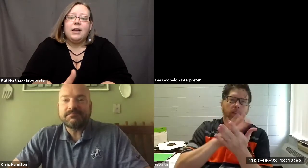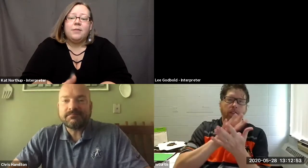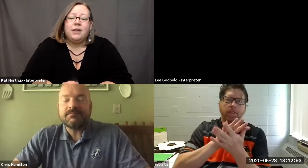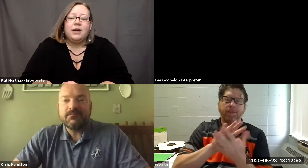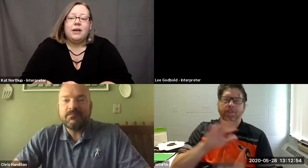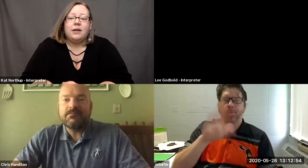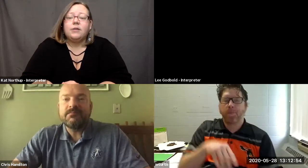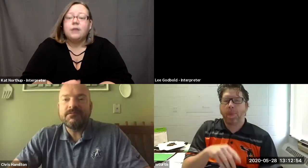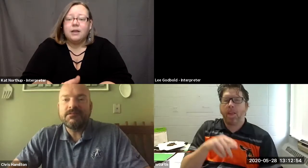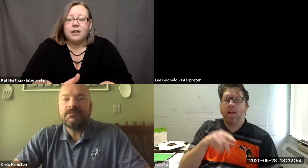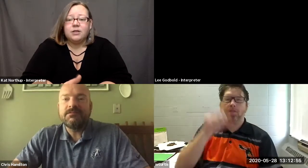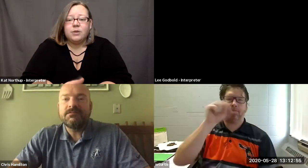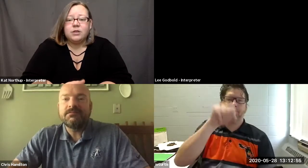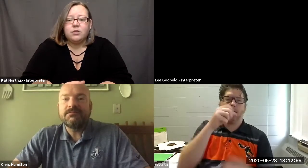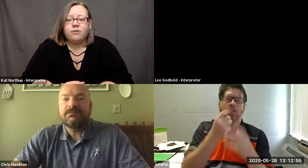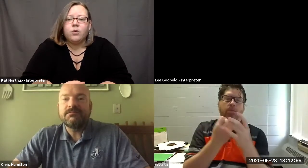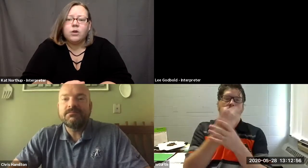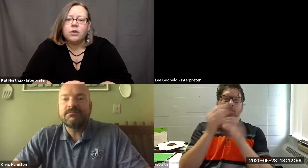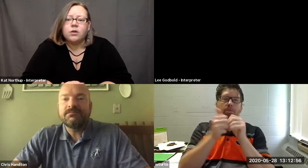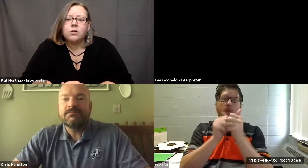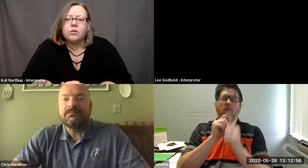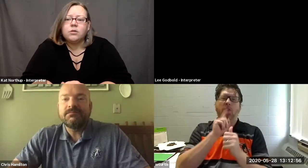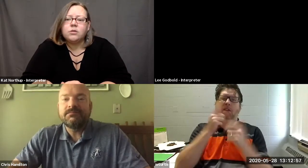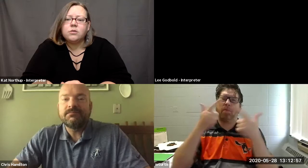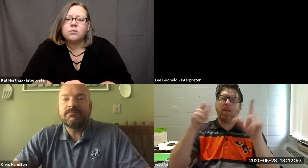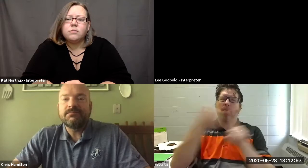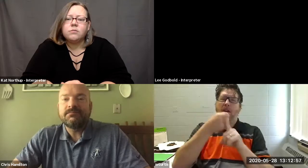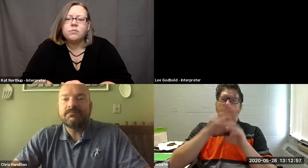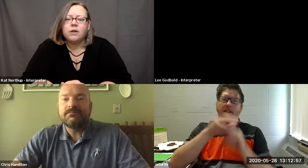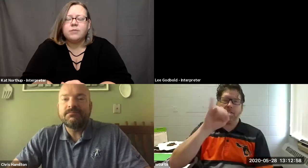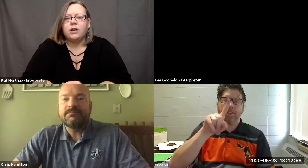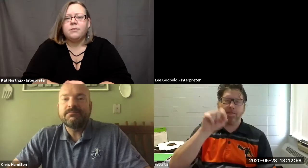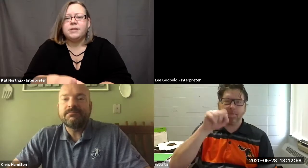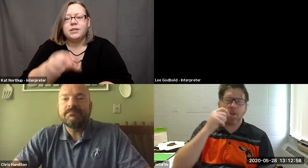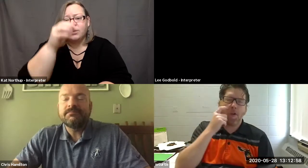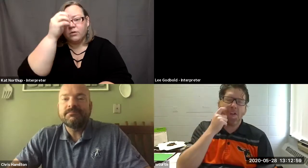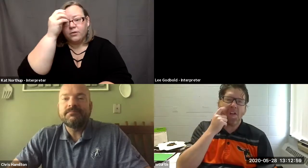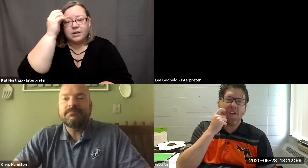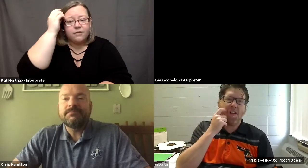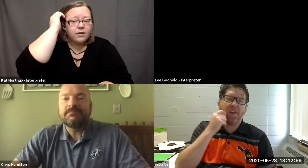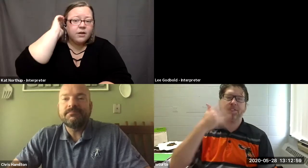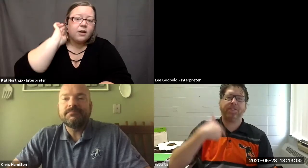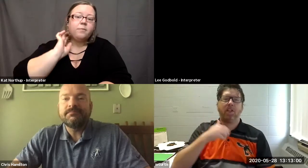I'm the athletic director for, I'm sorry, I missed the School for the Deaf.